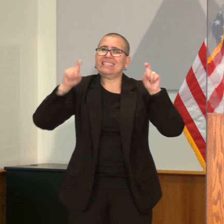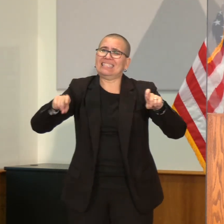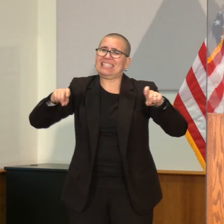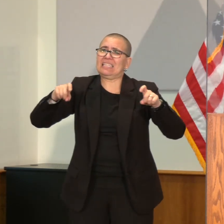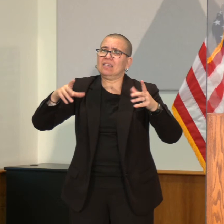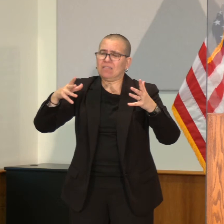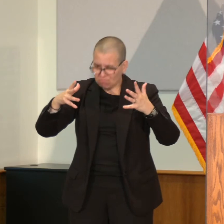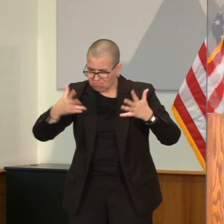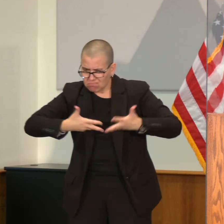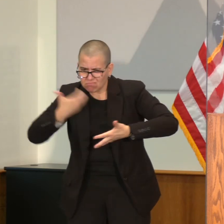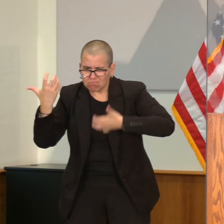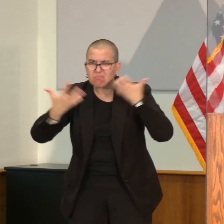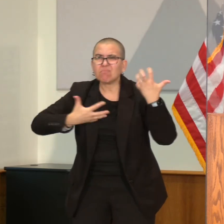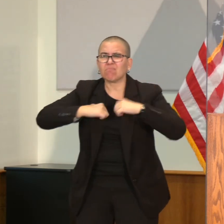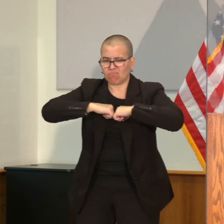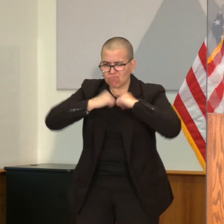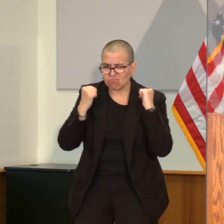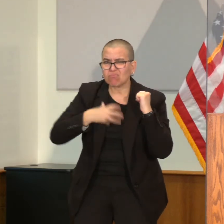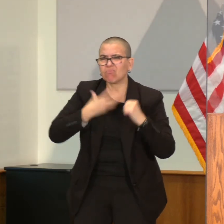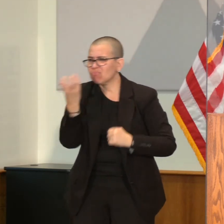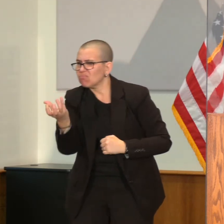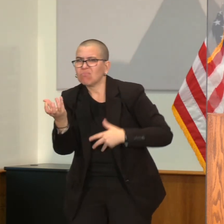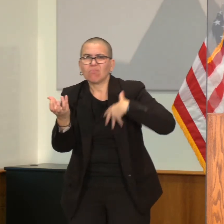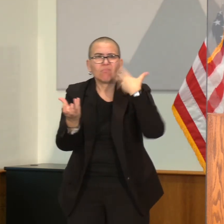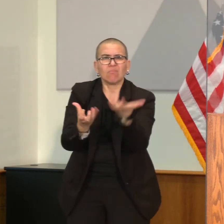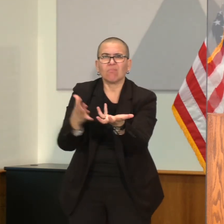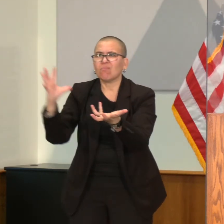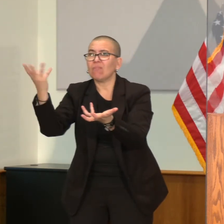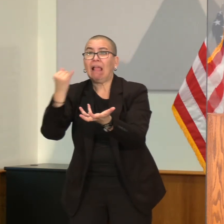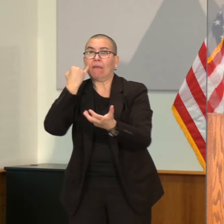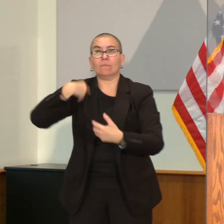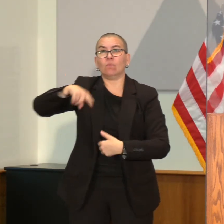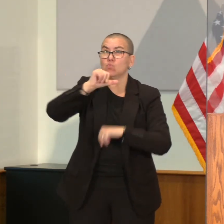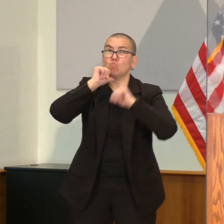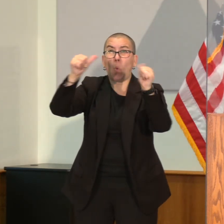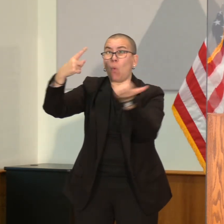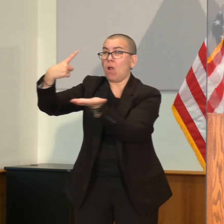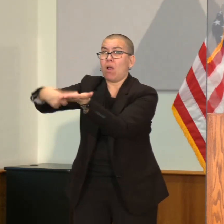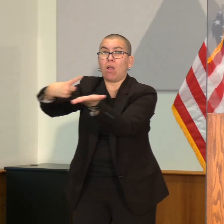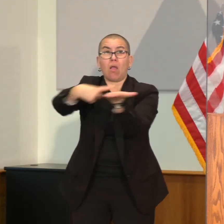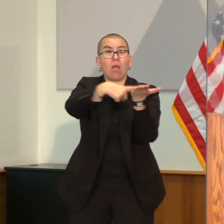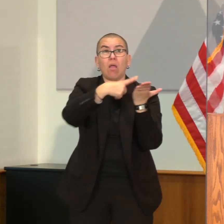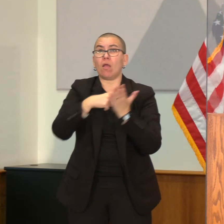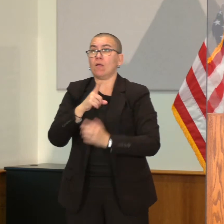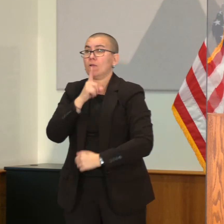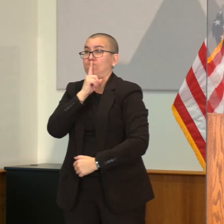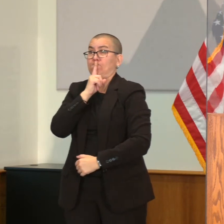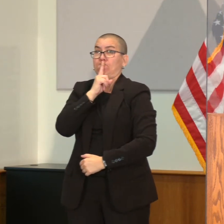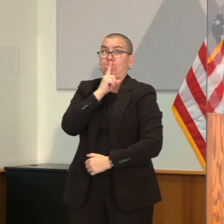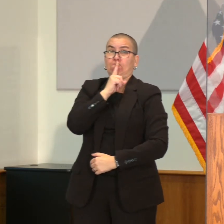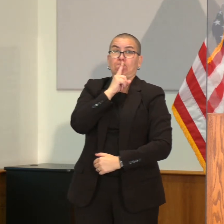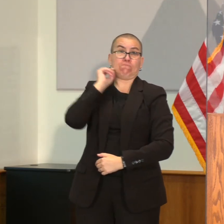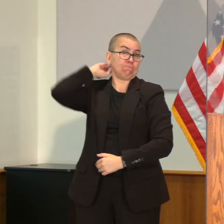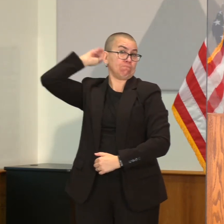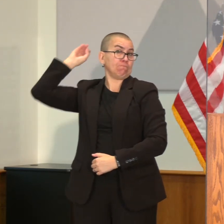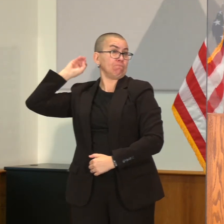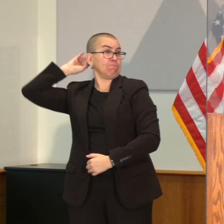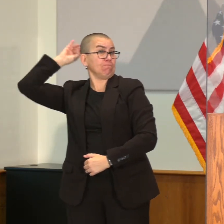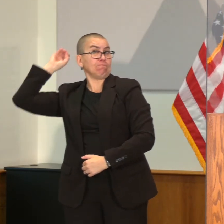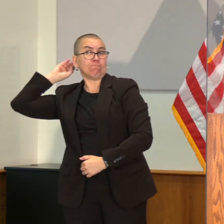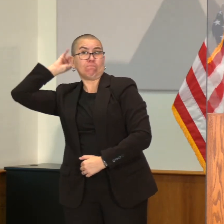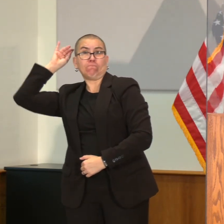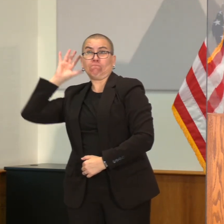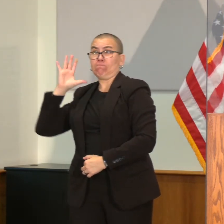you're not having the conversation, then quite frankly, I question whether or not we're